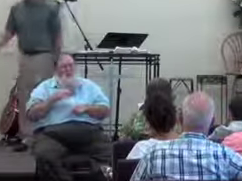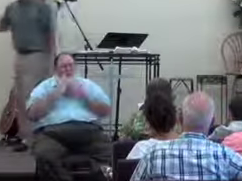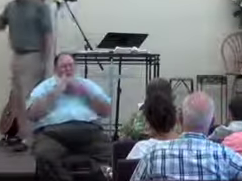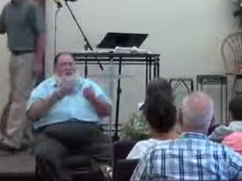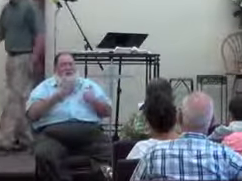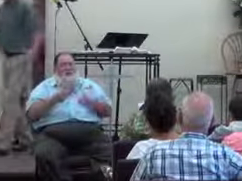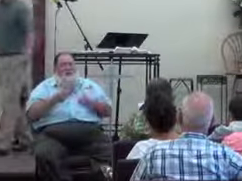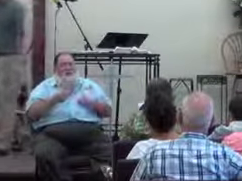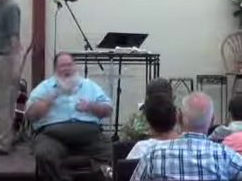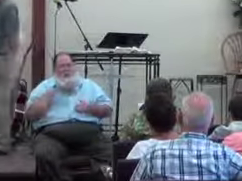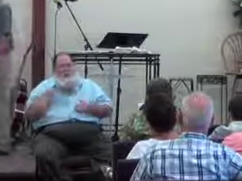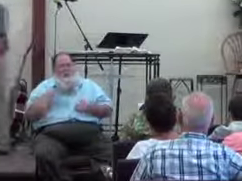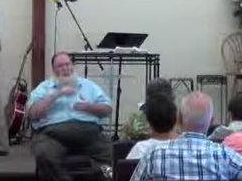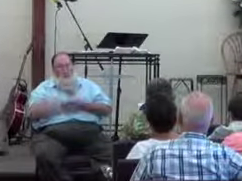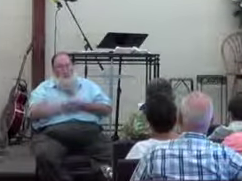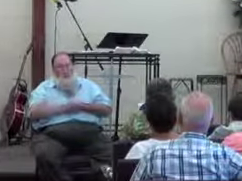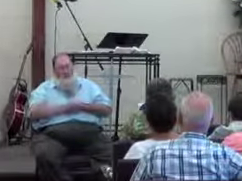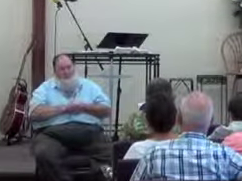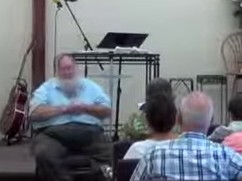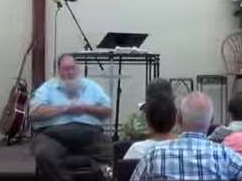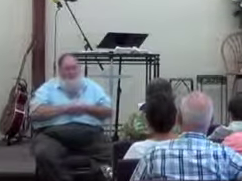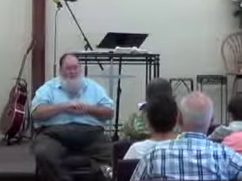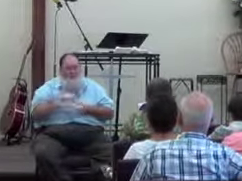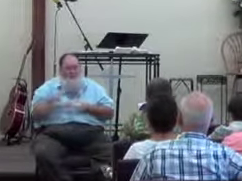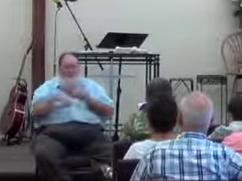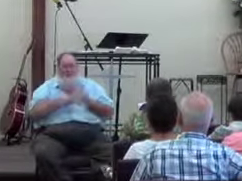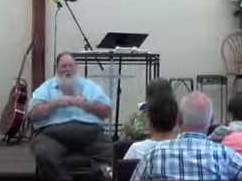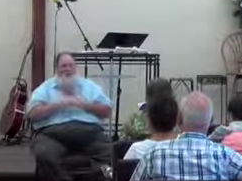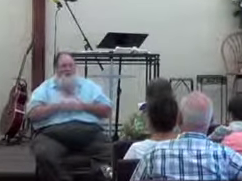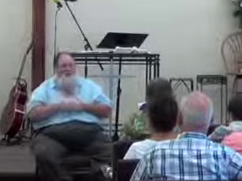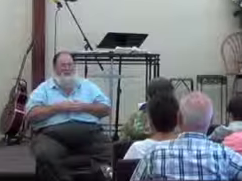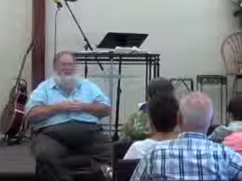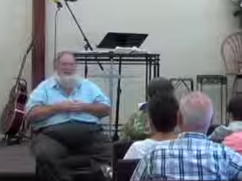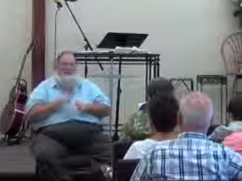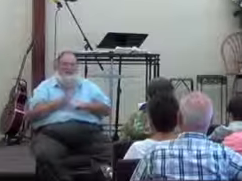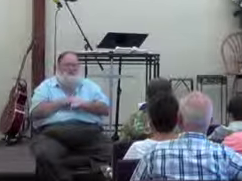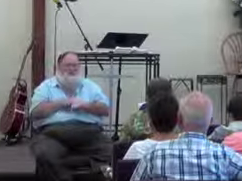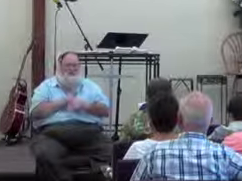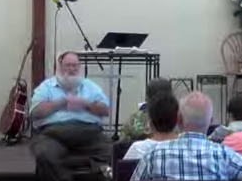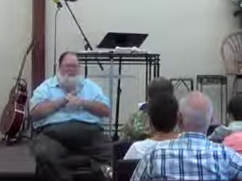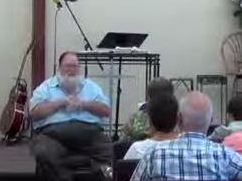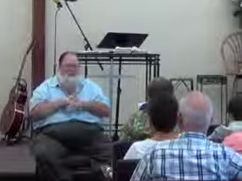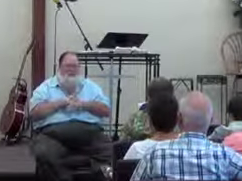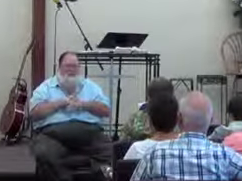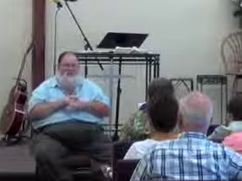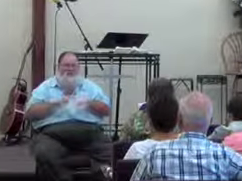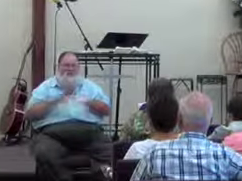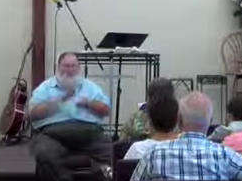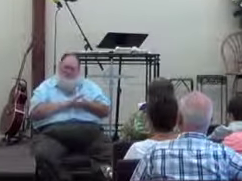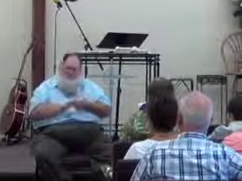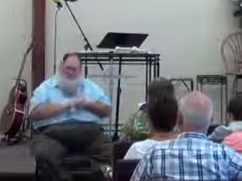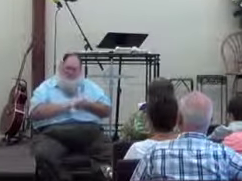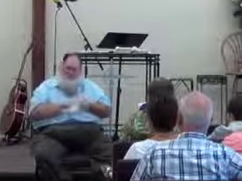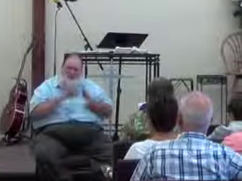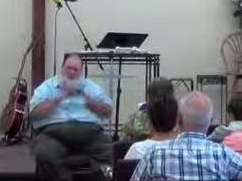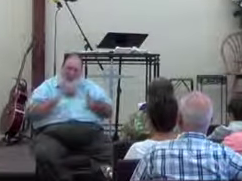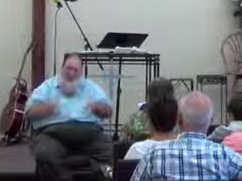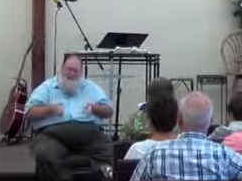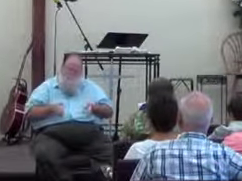whatever cleaning or laundry or dishes or supper? And, sometimes we lack a little bit.